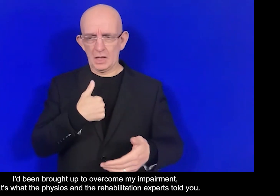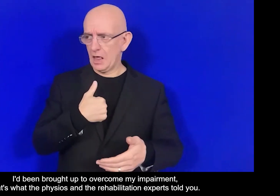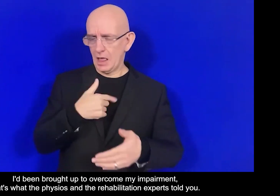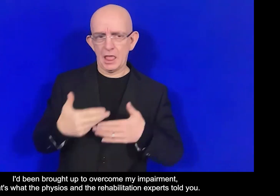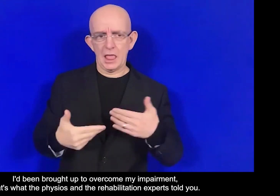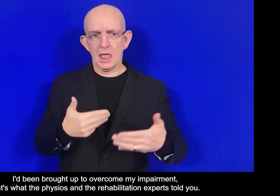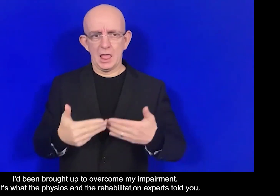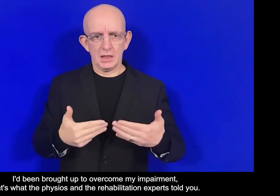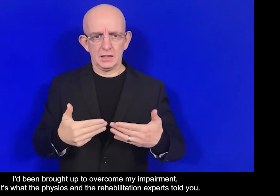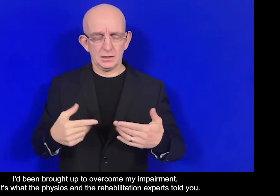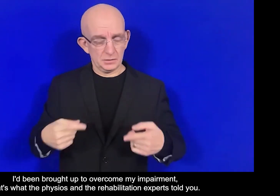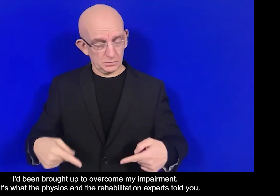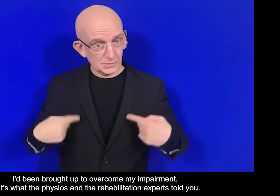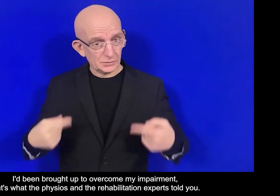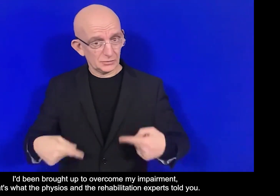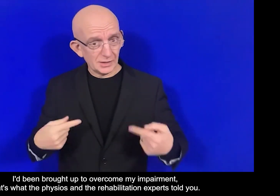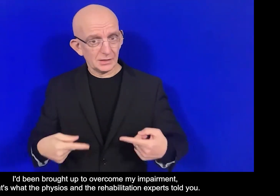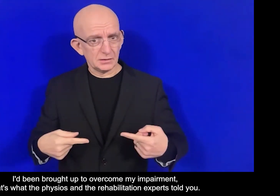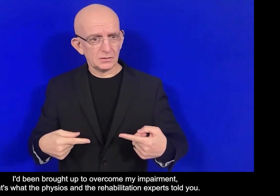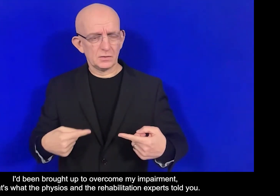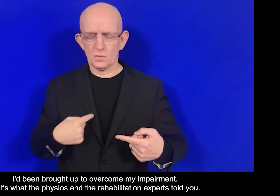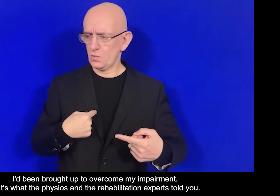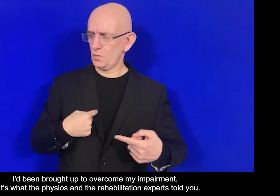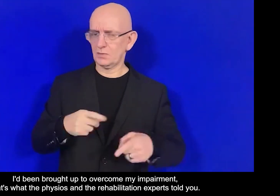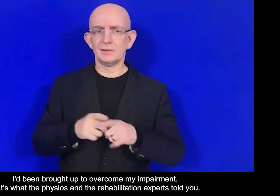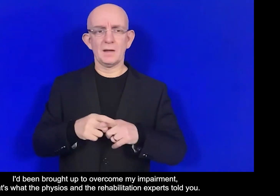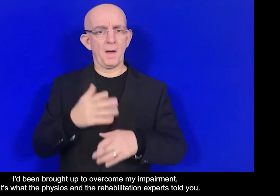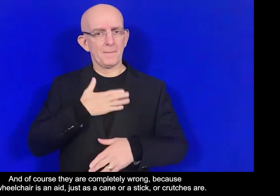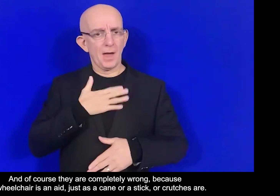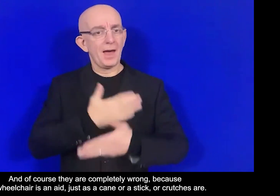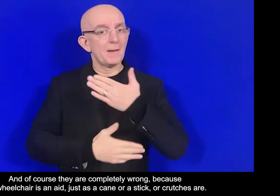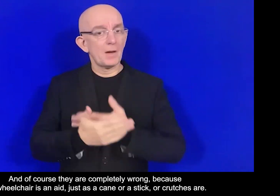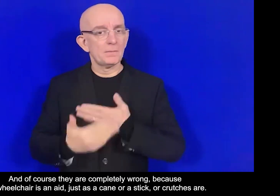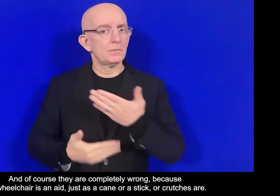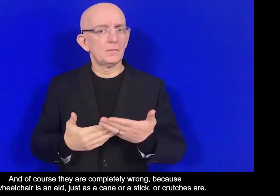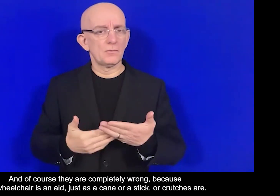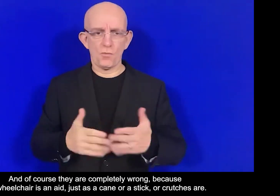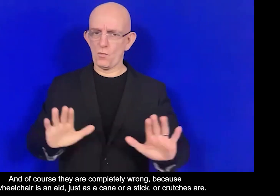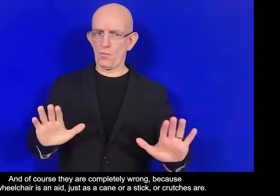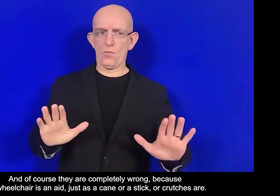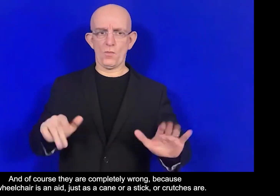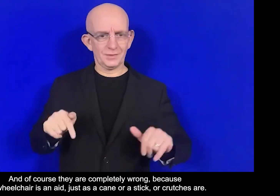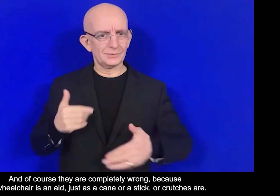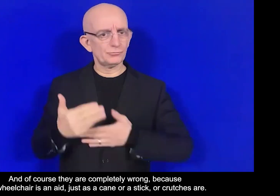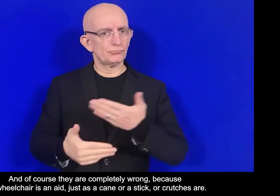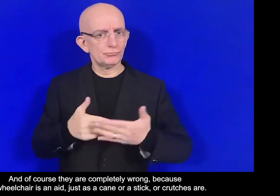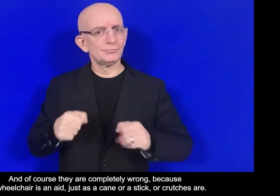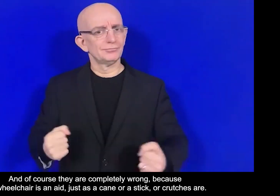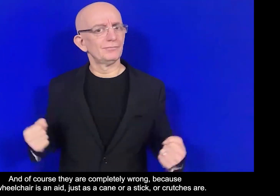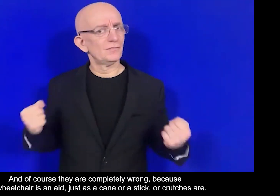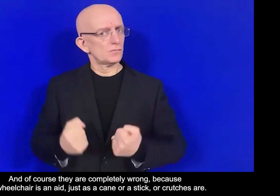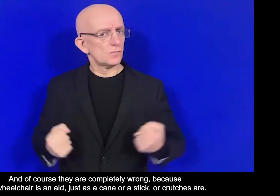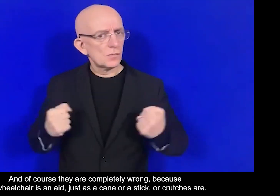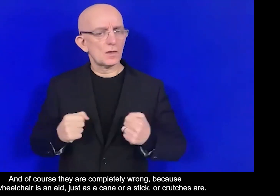what the physios and the rehabilitation experts told you. And of course, they're completely wrong because a wheelchair is